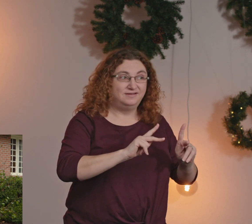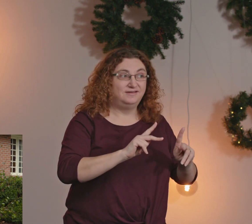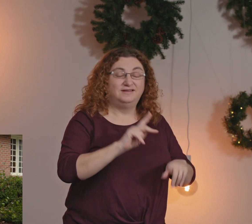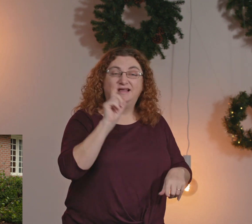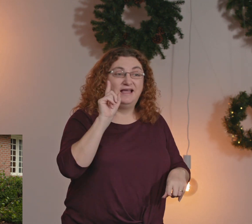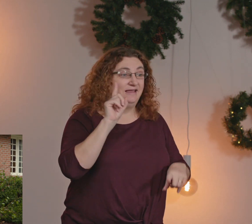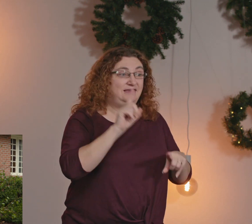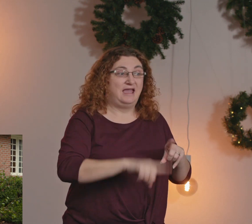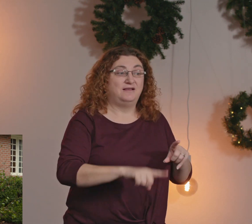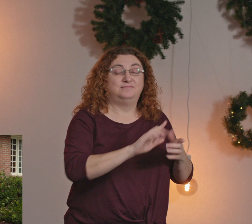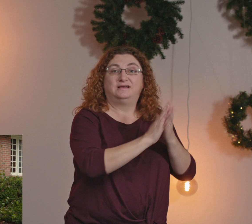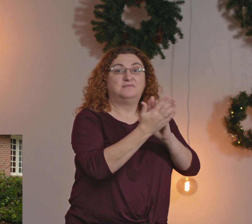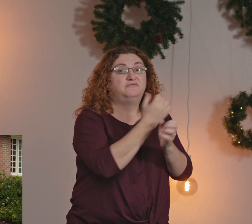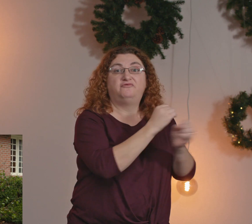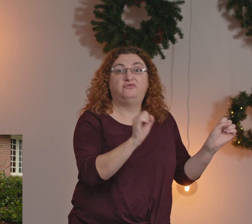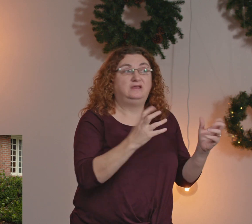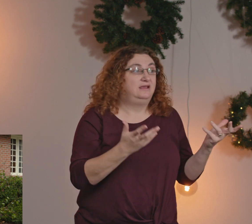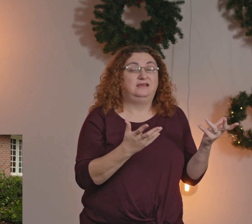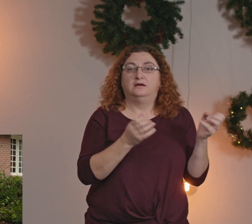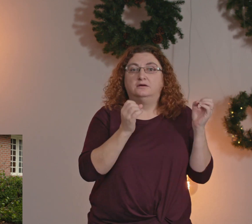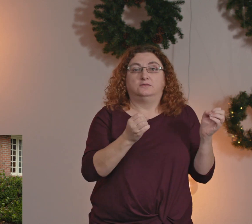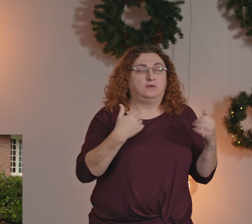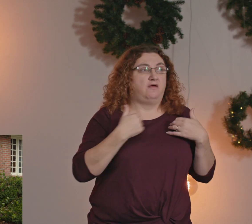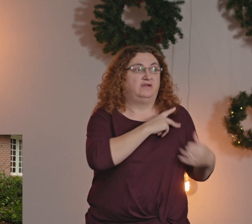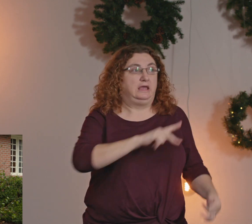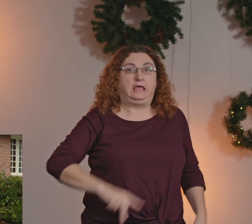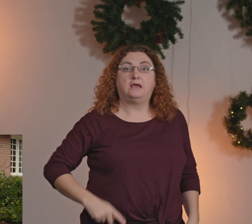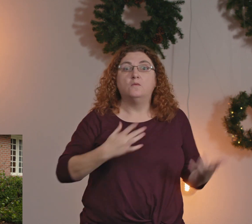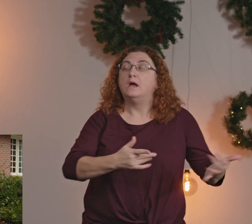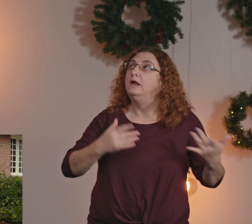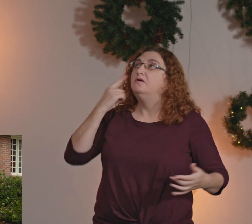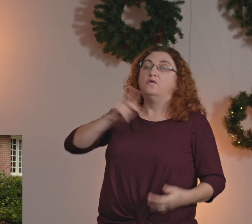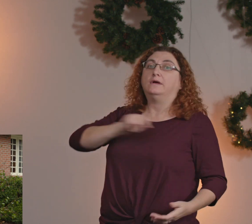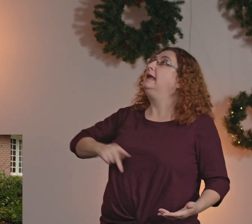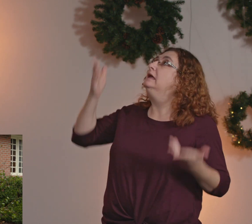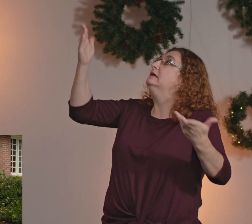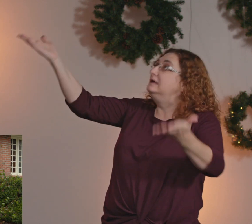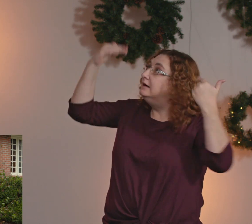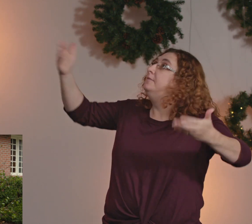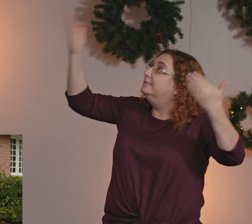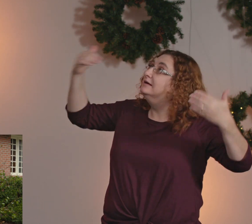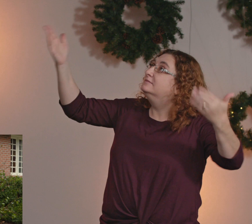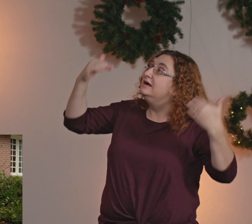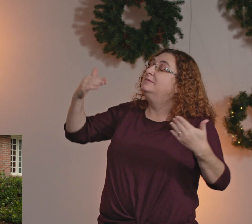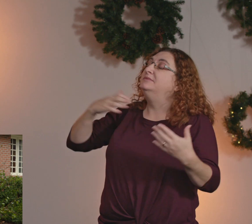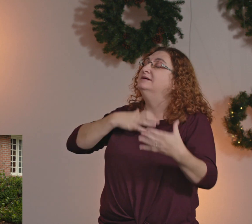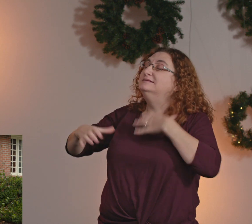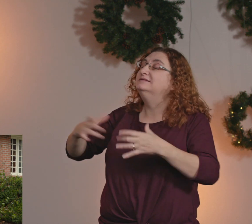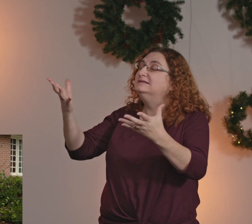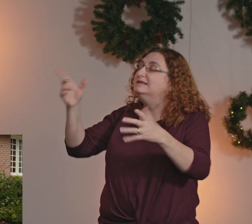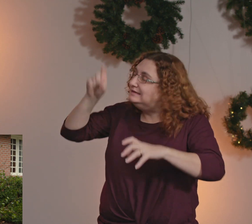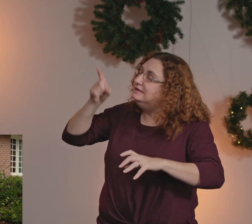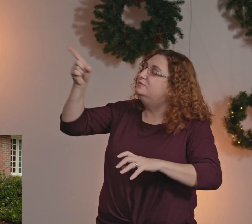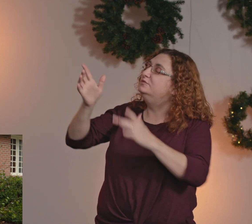the people that God had called them to be. They didn't have a king on the throne, and they were waiting, expectantly longing for their plans